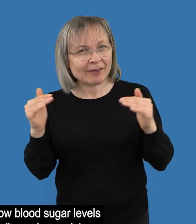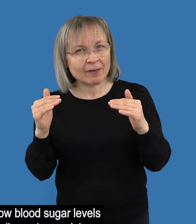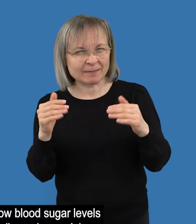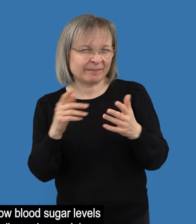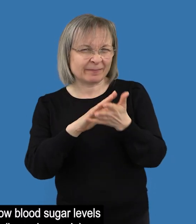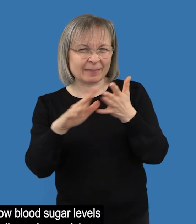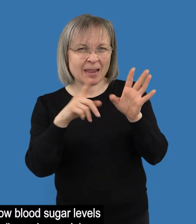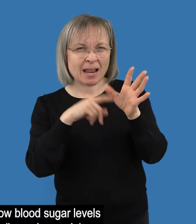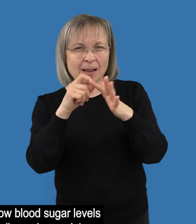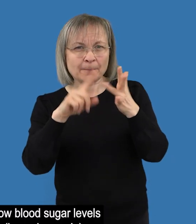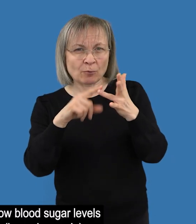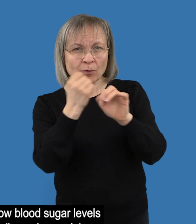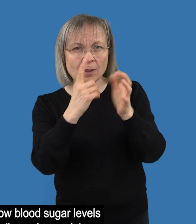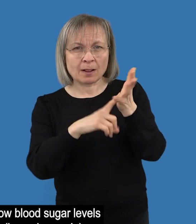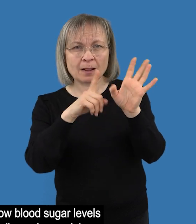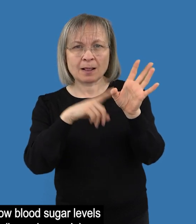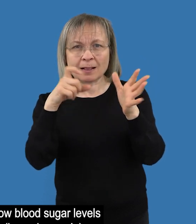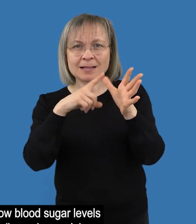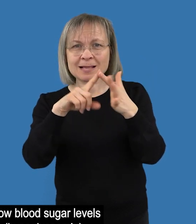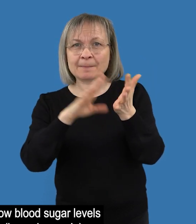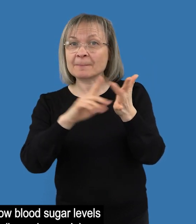Low blood sugar levels, hyperglycemia.